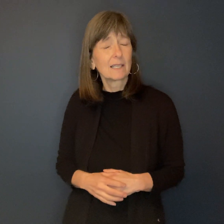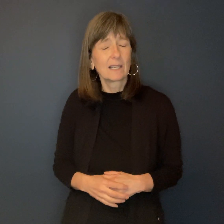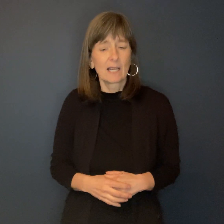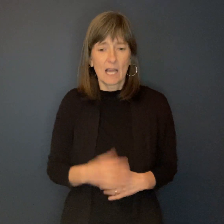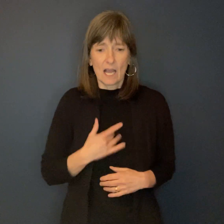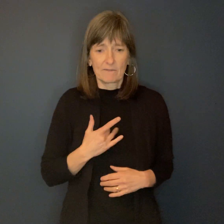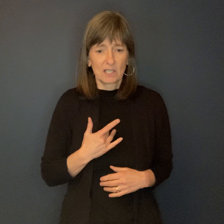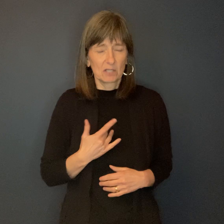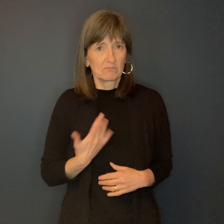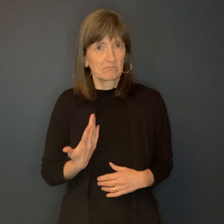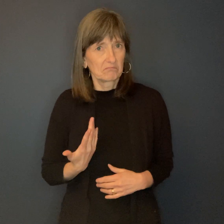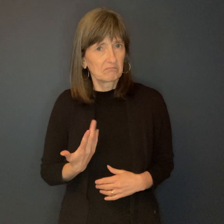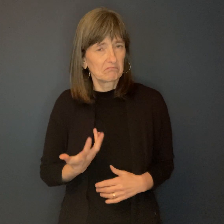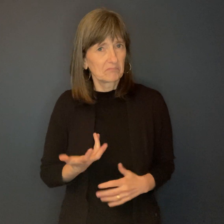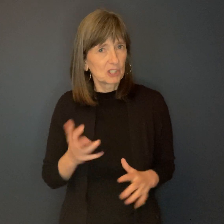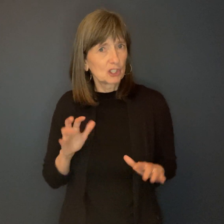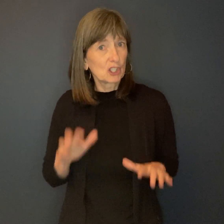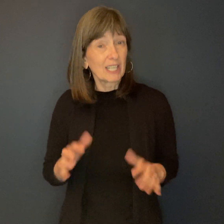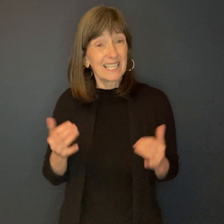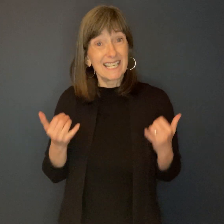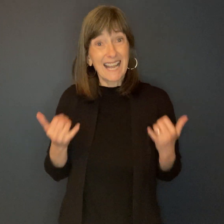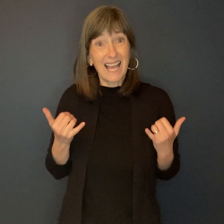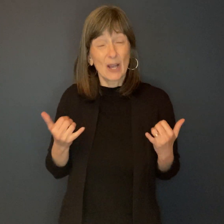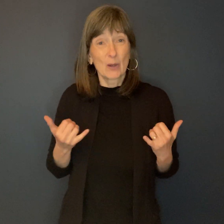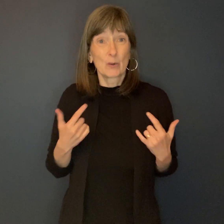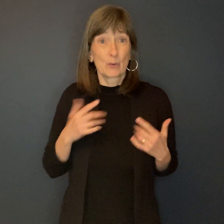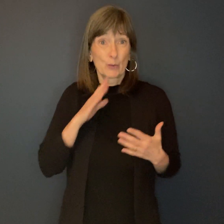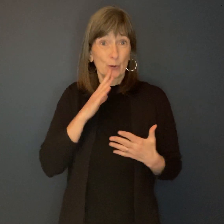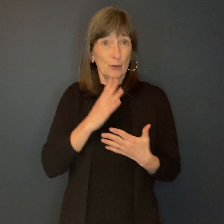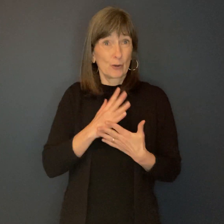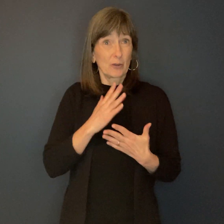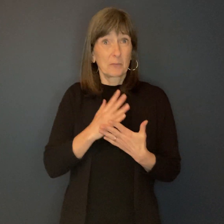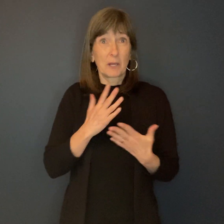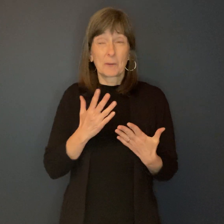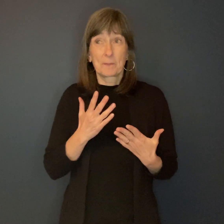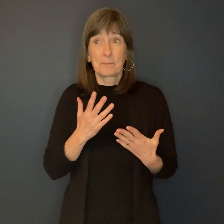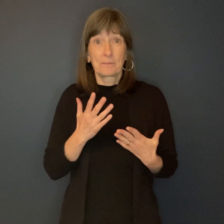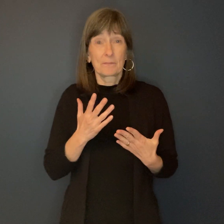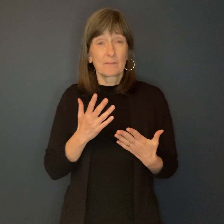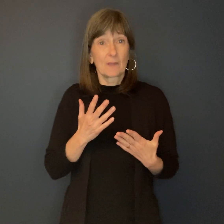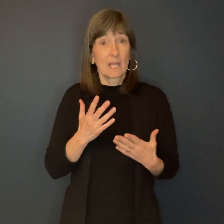a multi-billion-dollar generational wealth transfer to